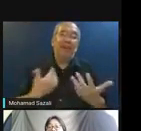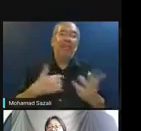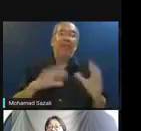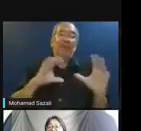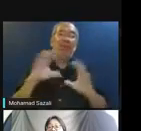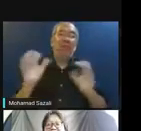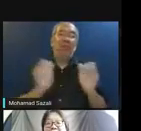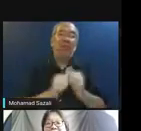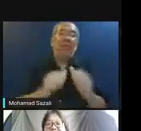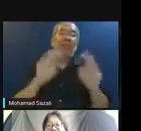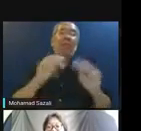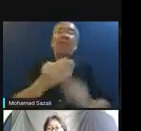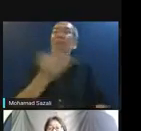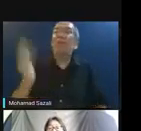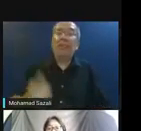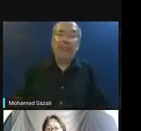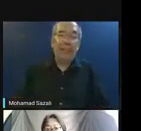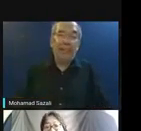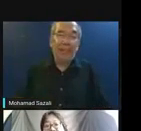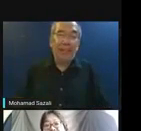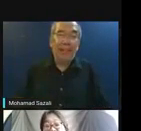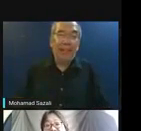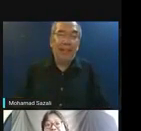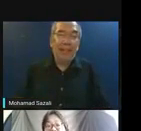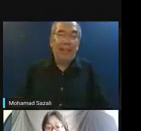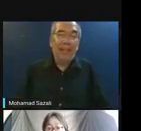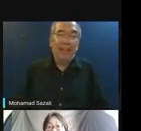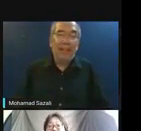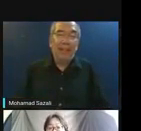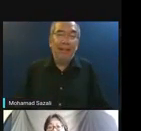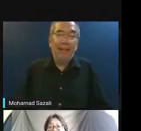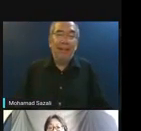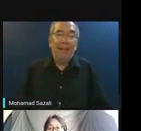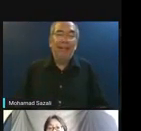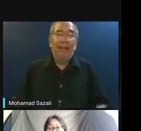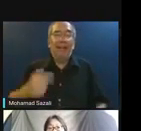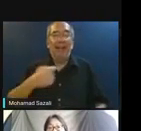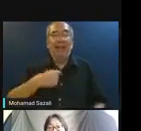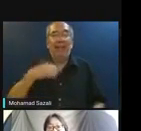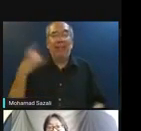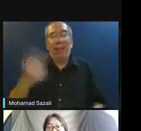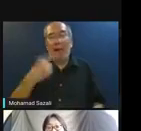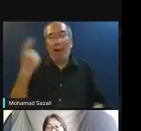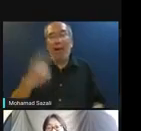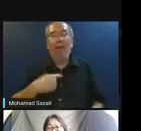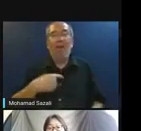If you don't wear one, obviously you'll be summoned and you have to pay a lot.